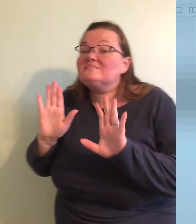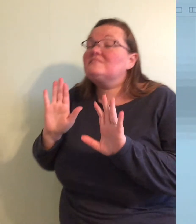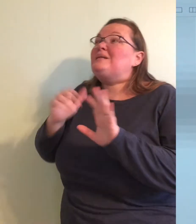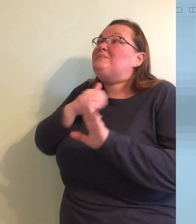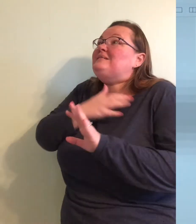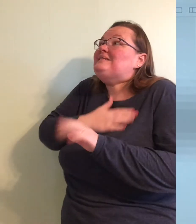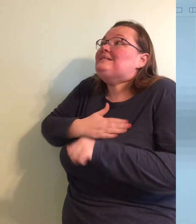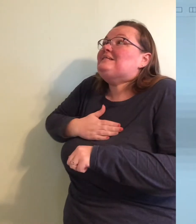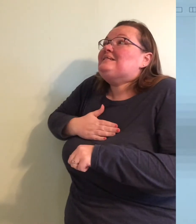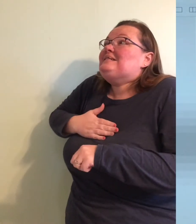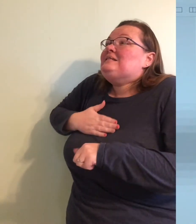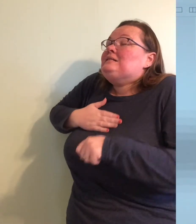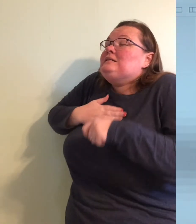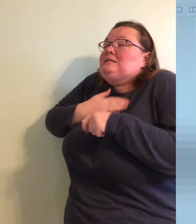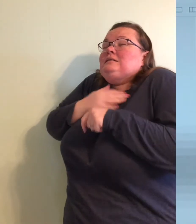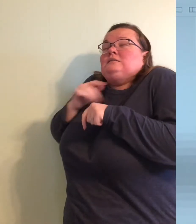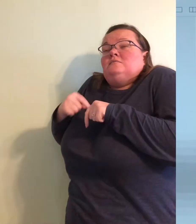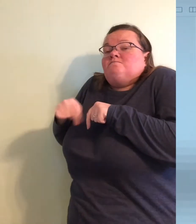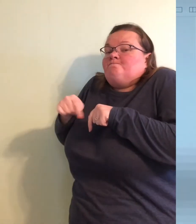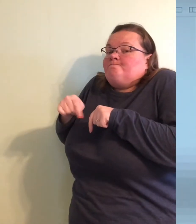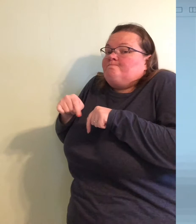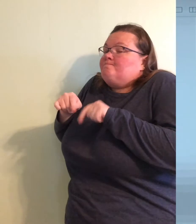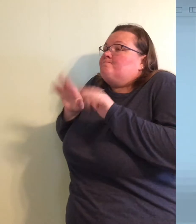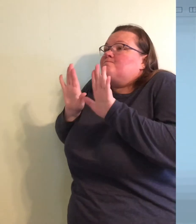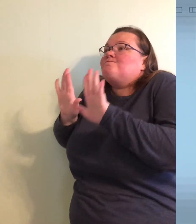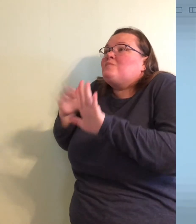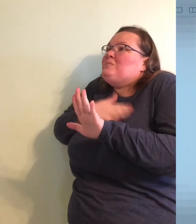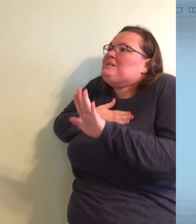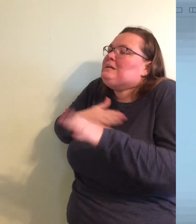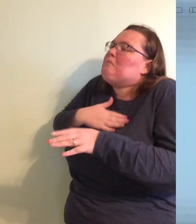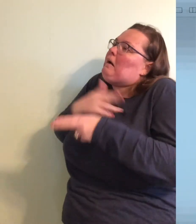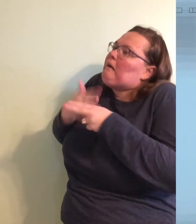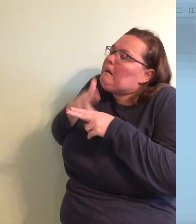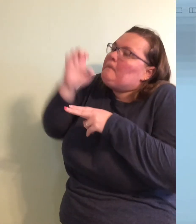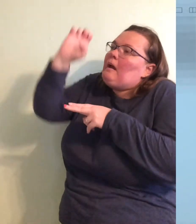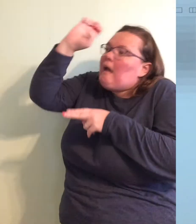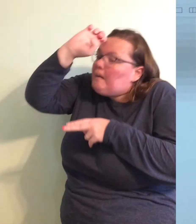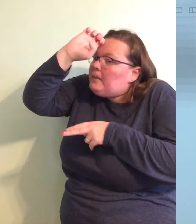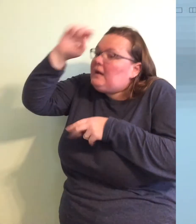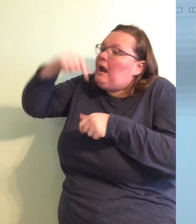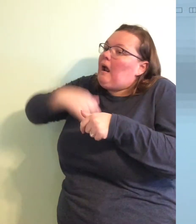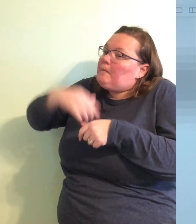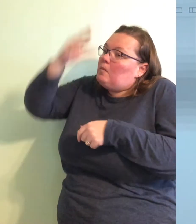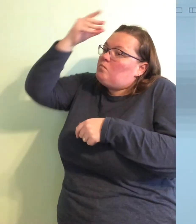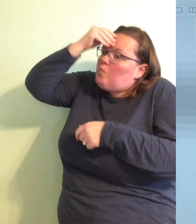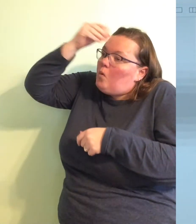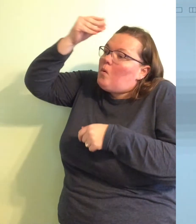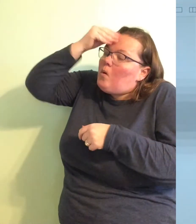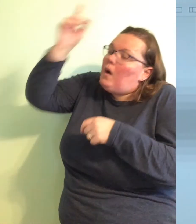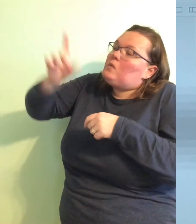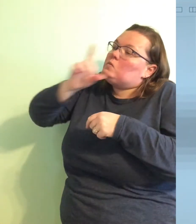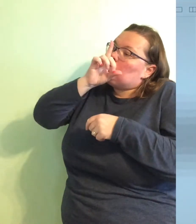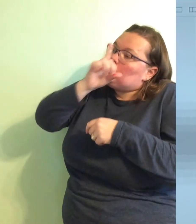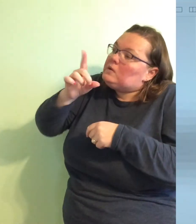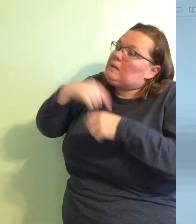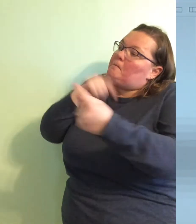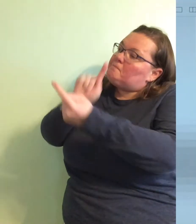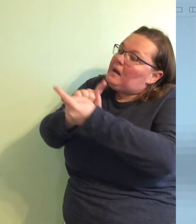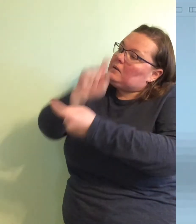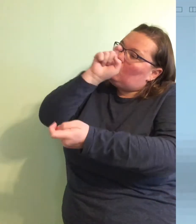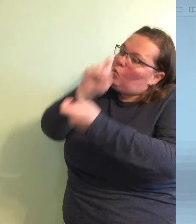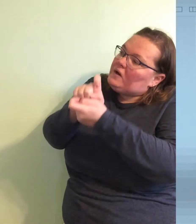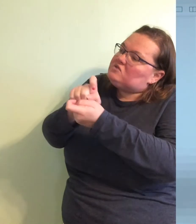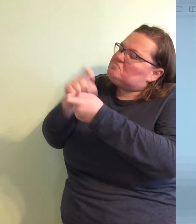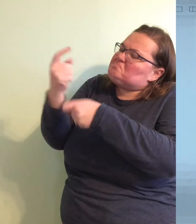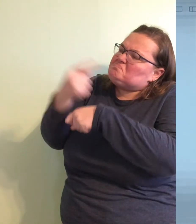you please, sir," said Edmund, trembling so that he could hardly speak. "My name is Edmund, and I'm the son of Adam that Her Majesty